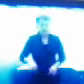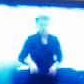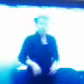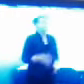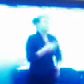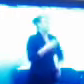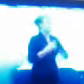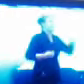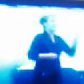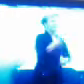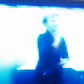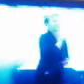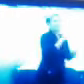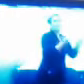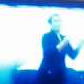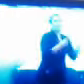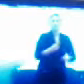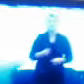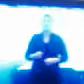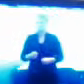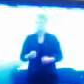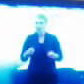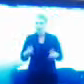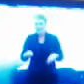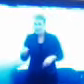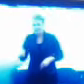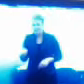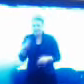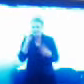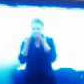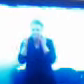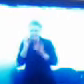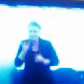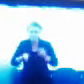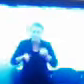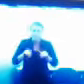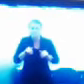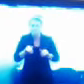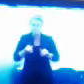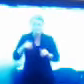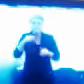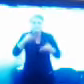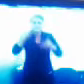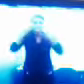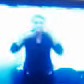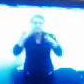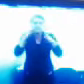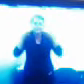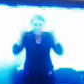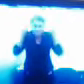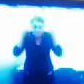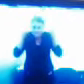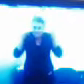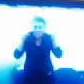She told her cat to stay and not to leave while she went to get milk. So what the cat did was crawled